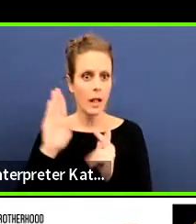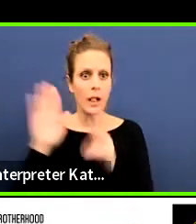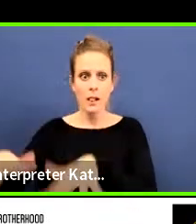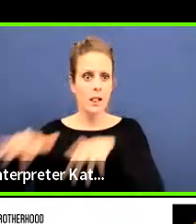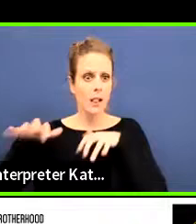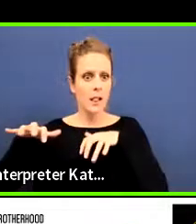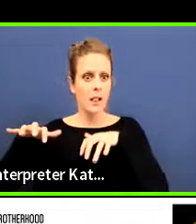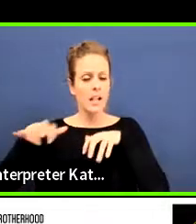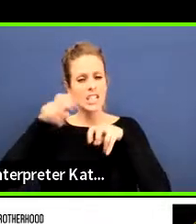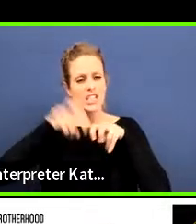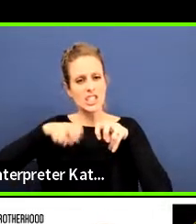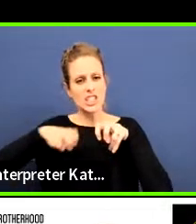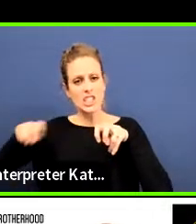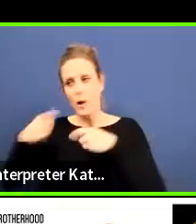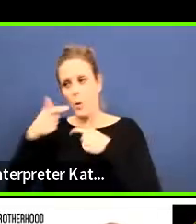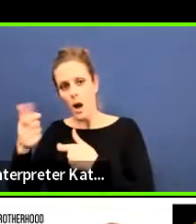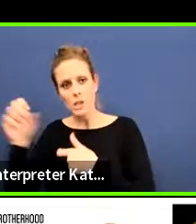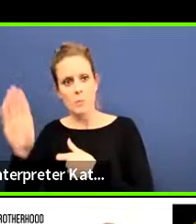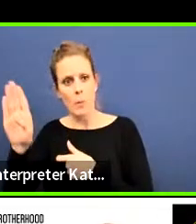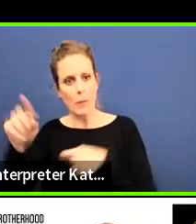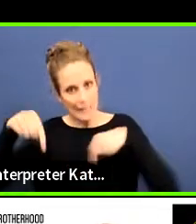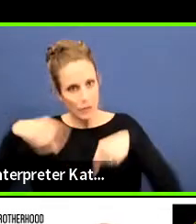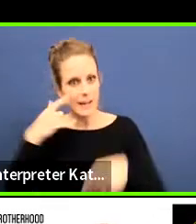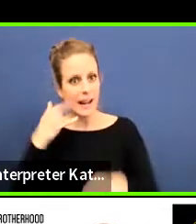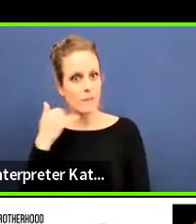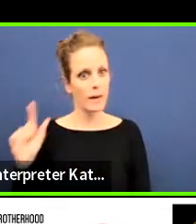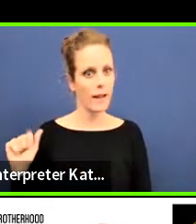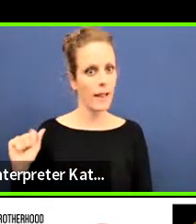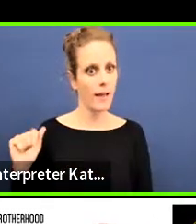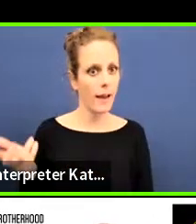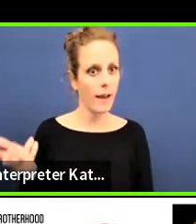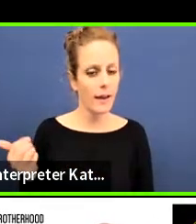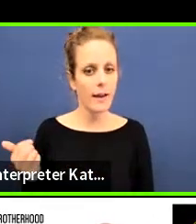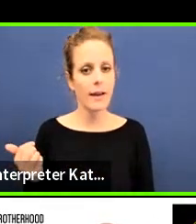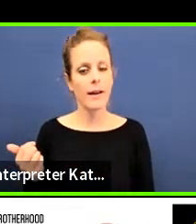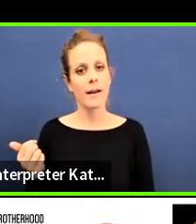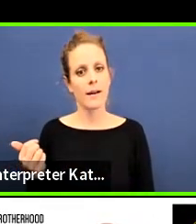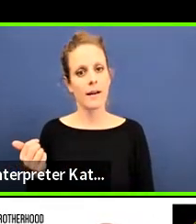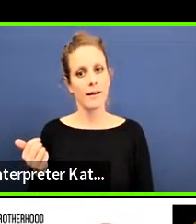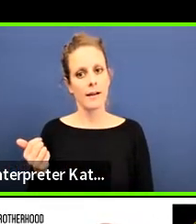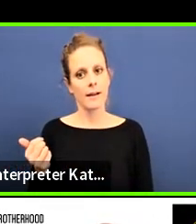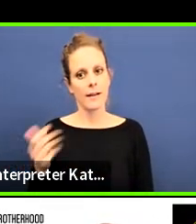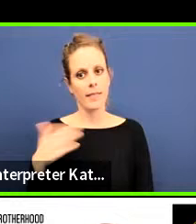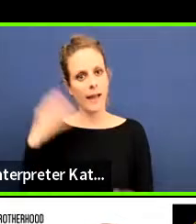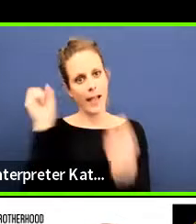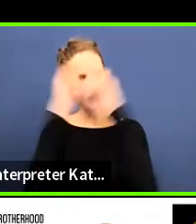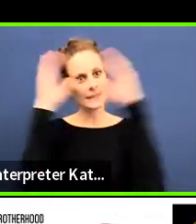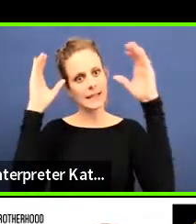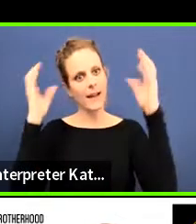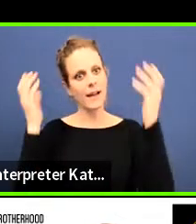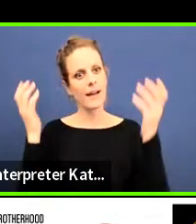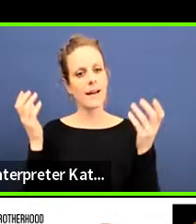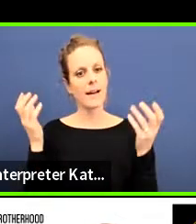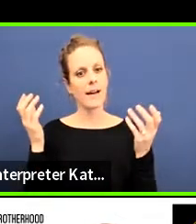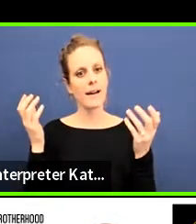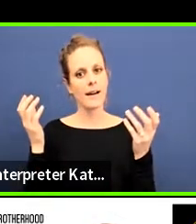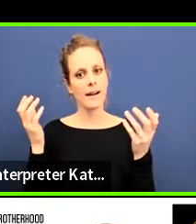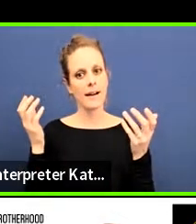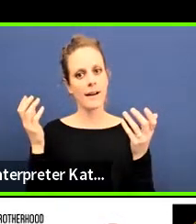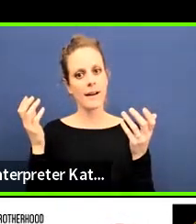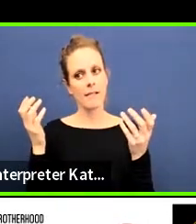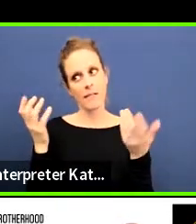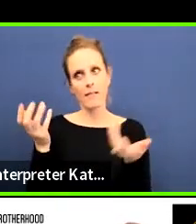watching a Super Bowl, and that's here in California, and the sort of, you know, the logic that's still, you know, that's being used to